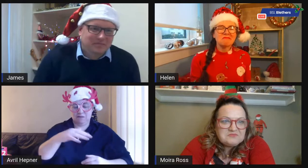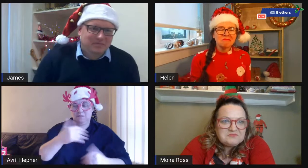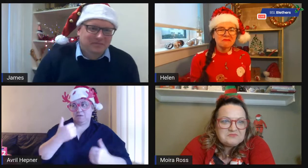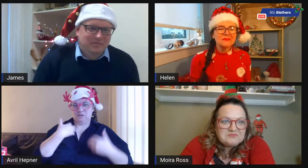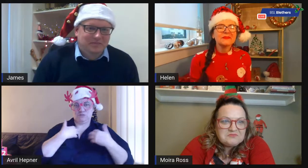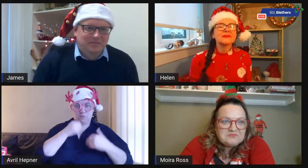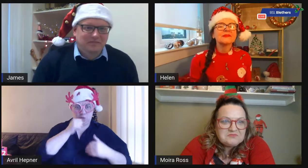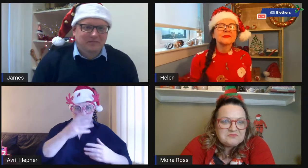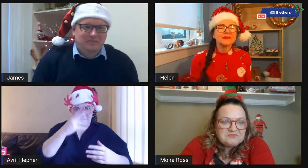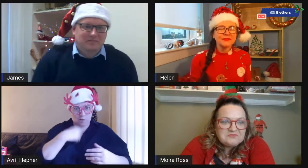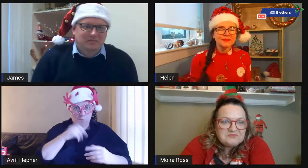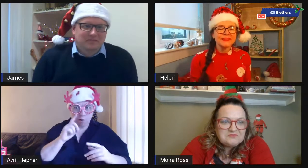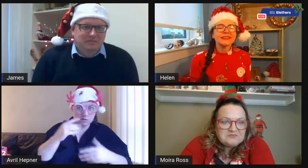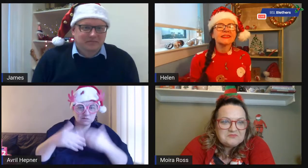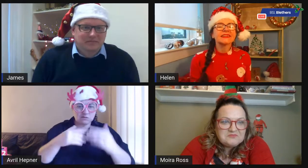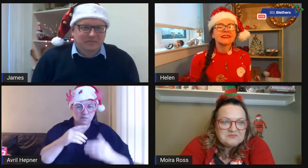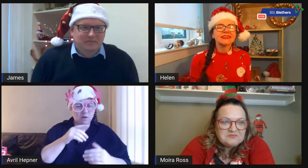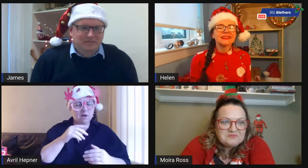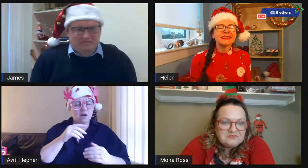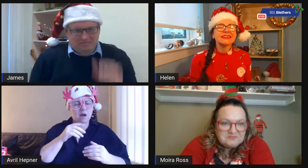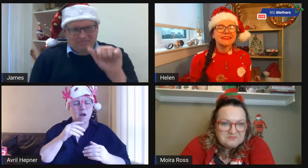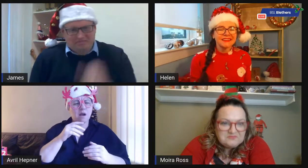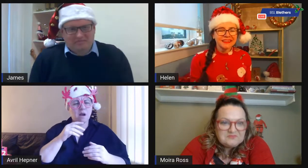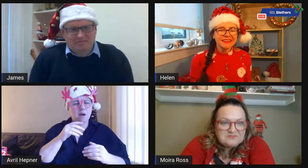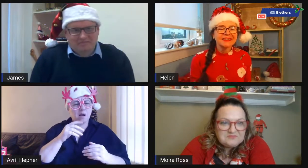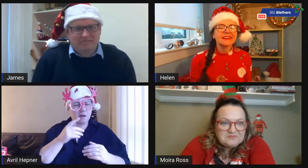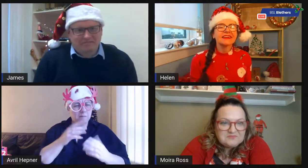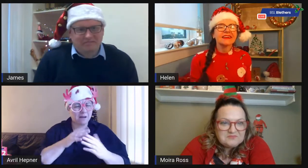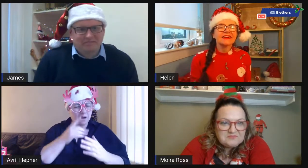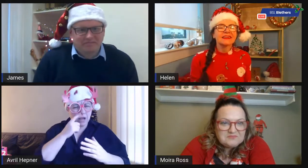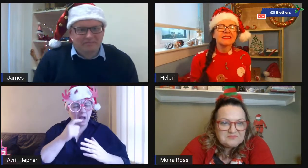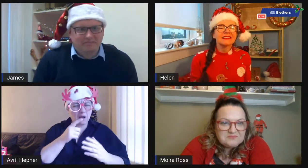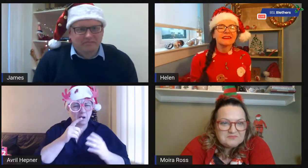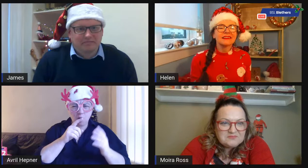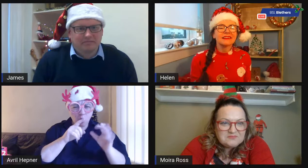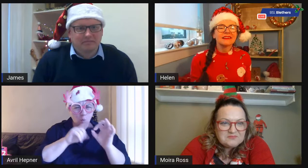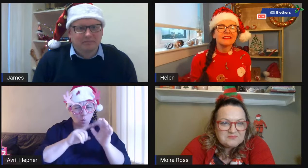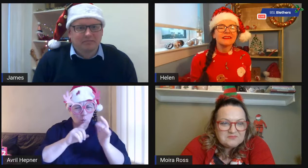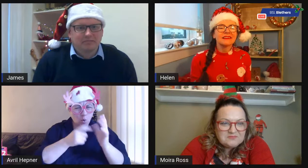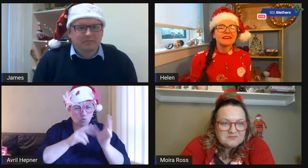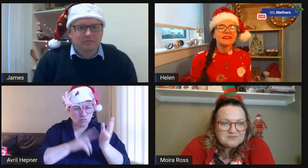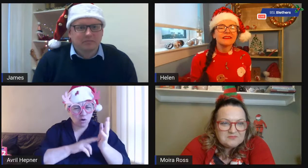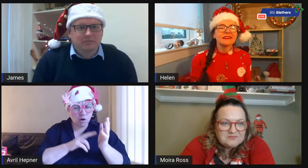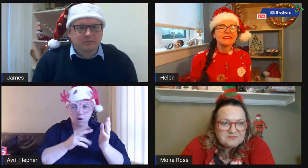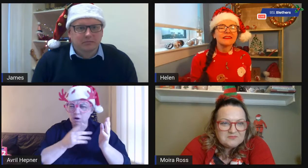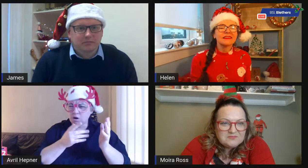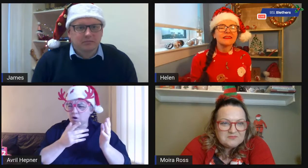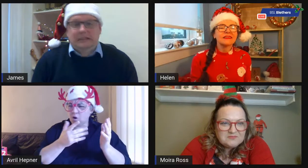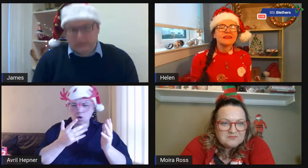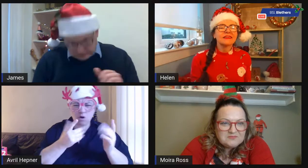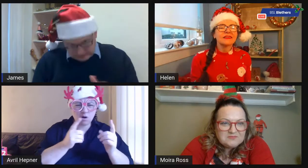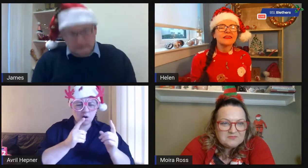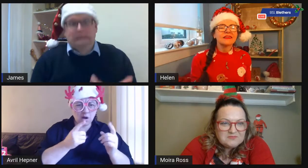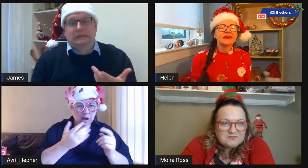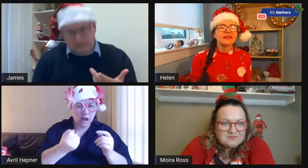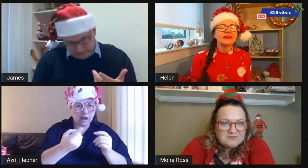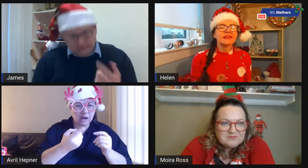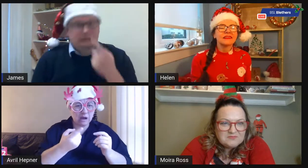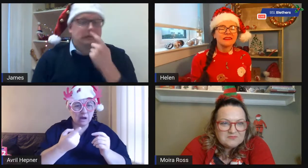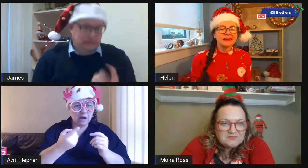haven't found everything yet. Oh, well, do let us know what you end up having. So are you going to be eating sort of